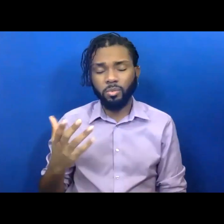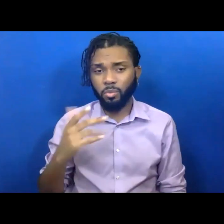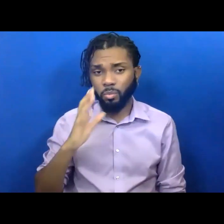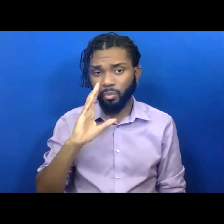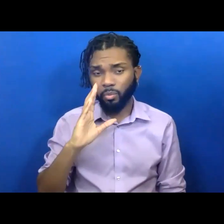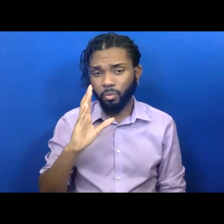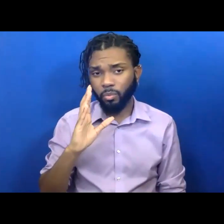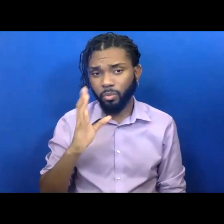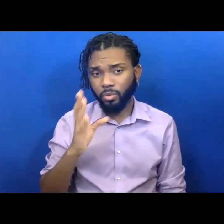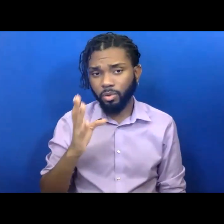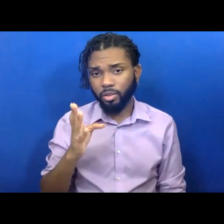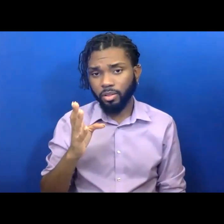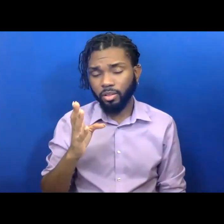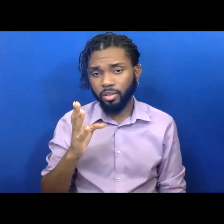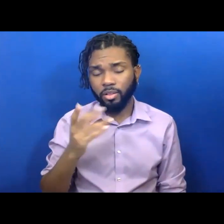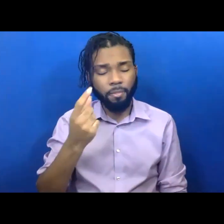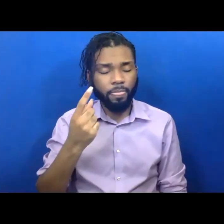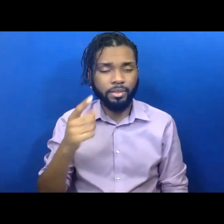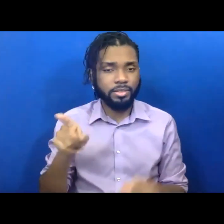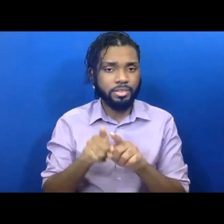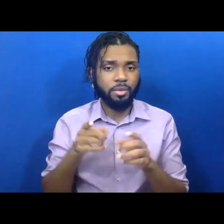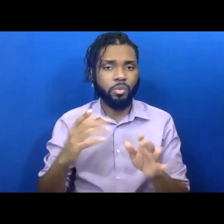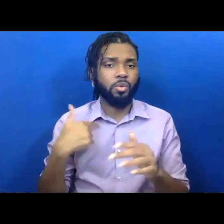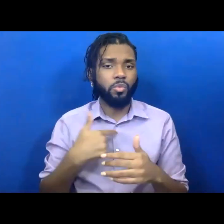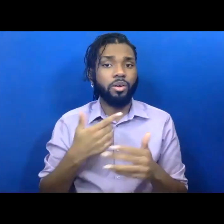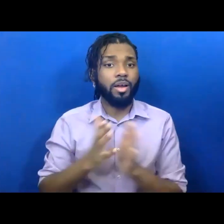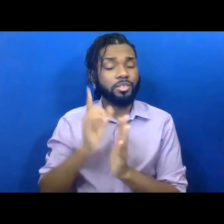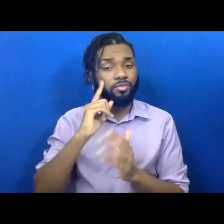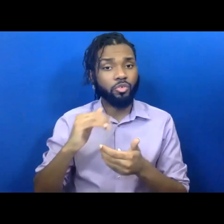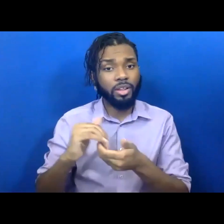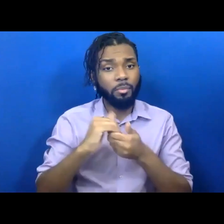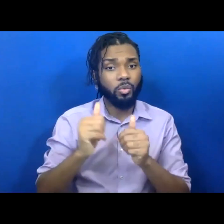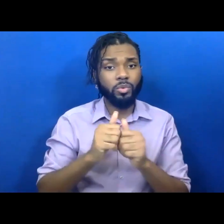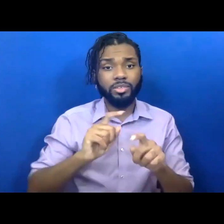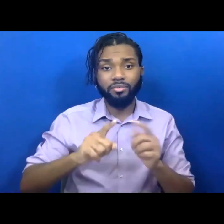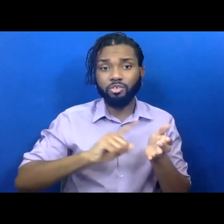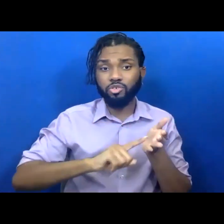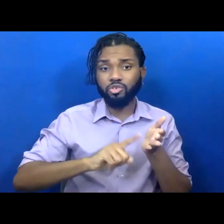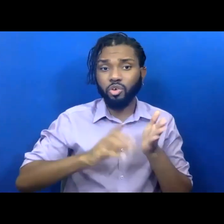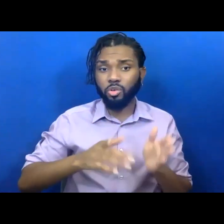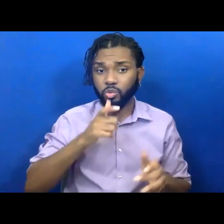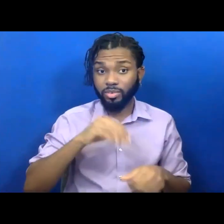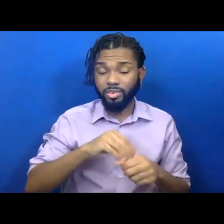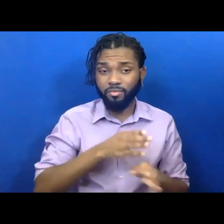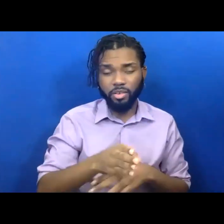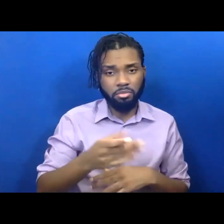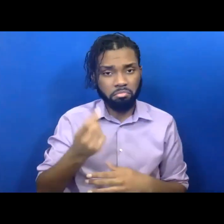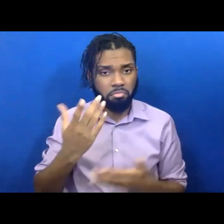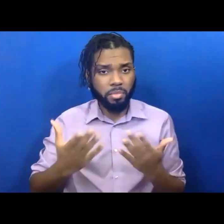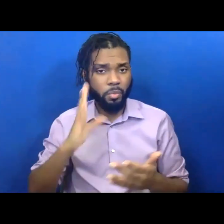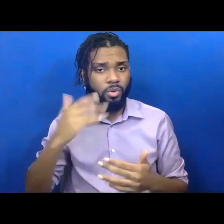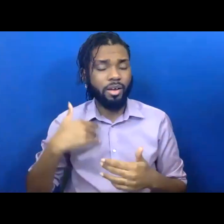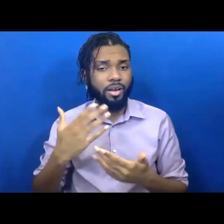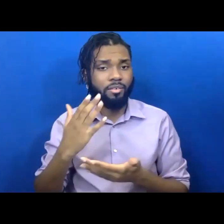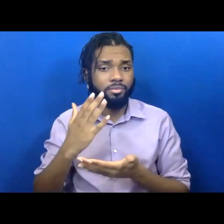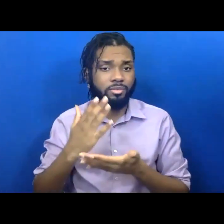the same way that we're advocating for collaboration between scholars who are in the field, there might have to be some sort of collaboration between